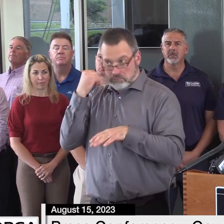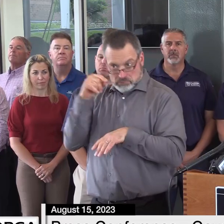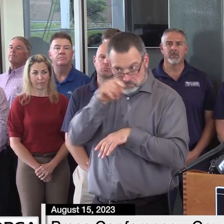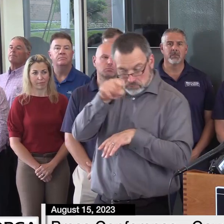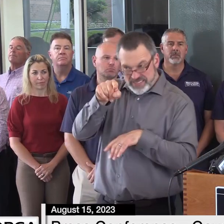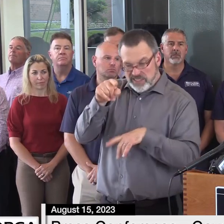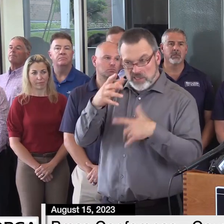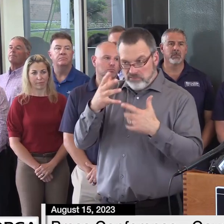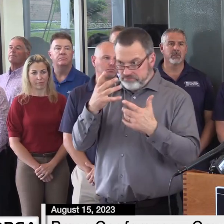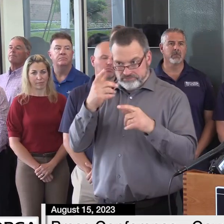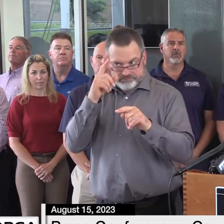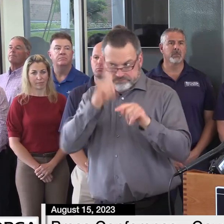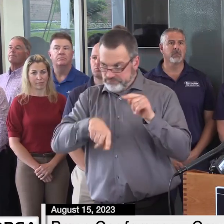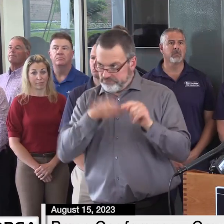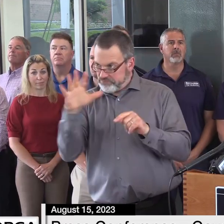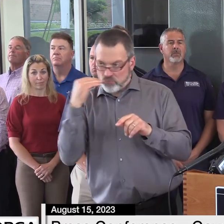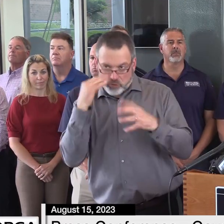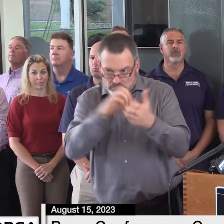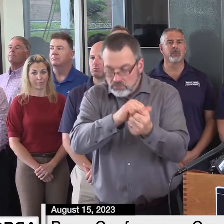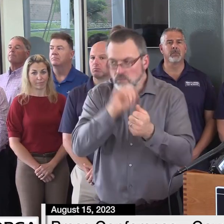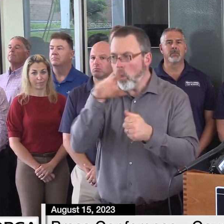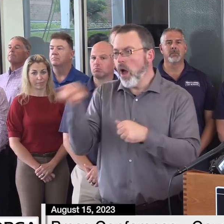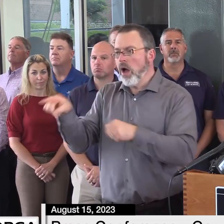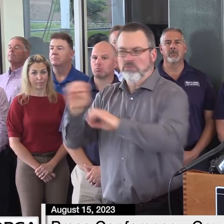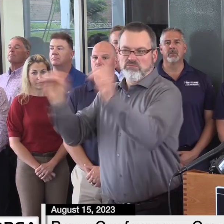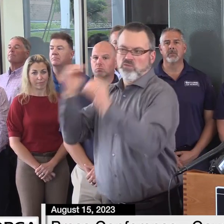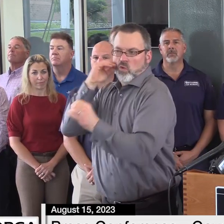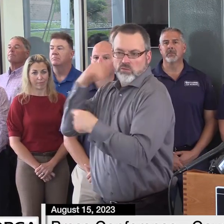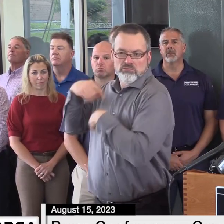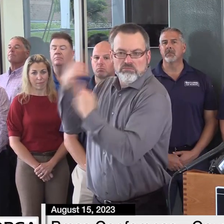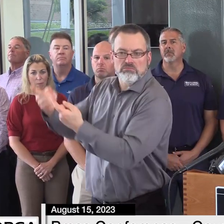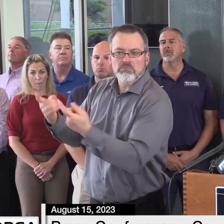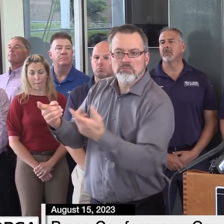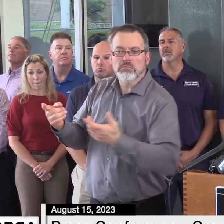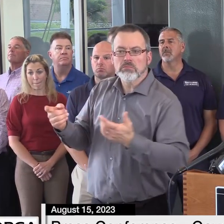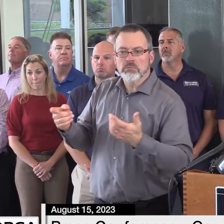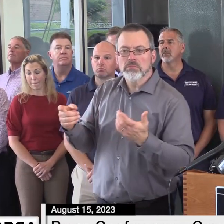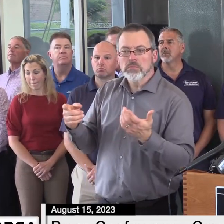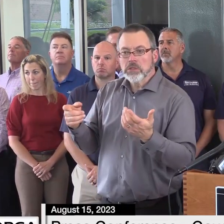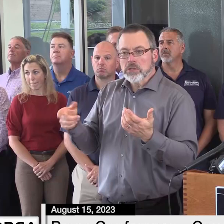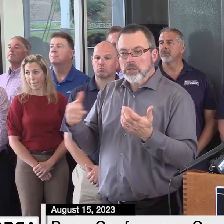utilize those emergency shelters.